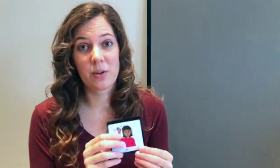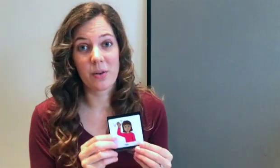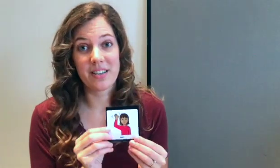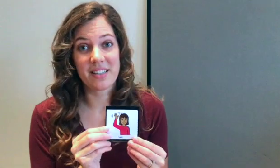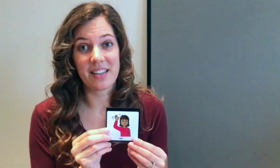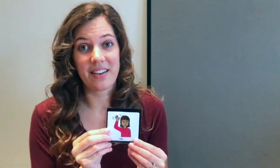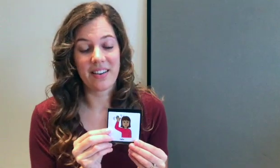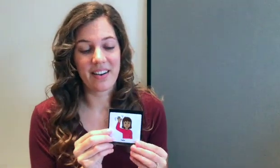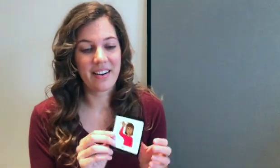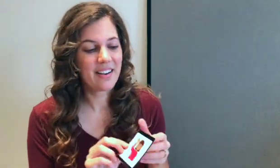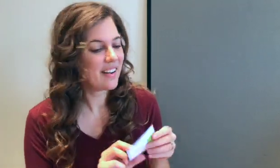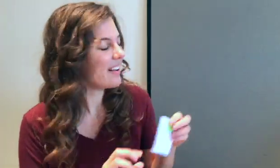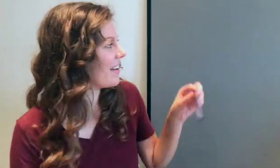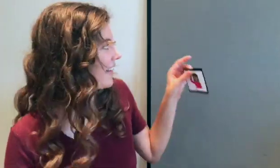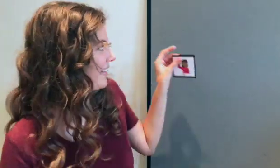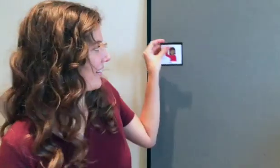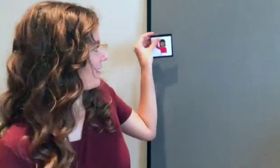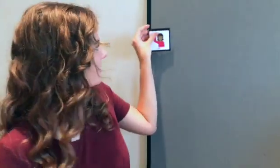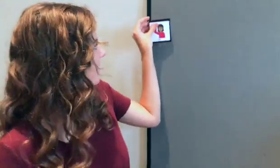going to sing our hello song.